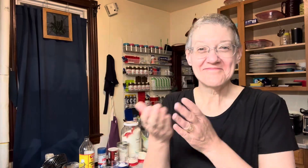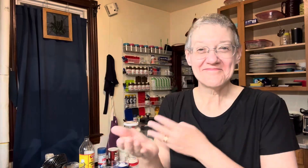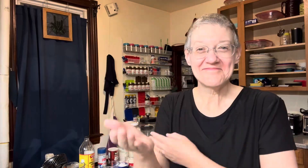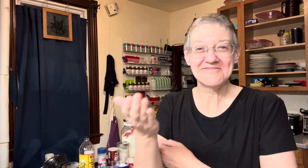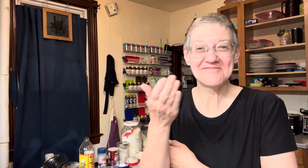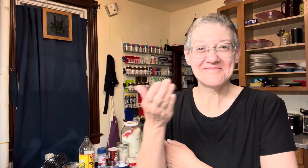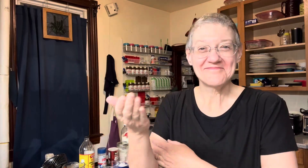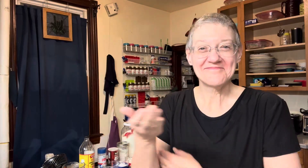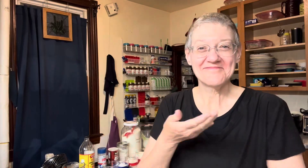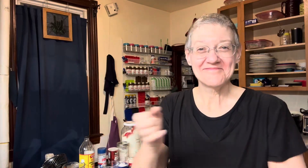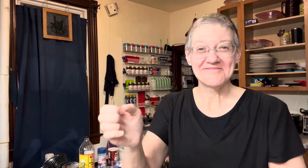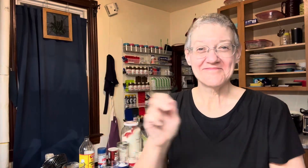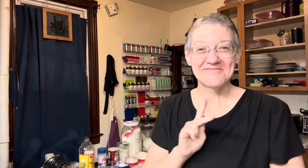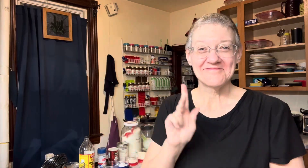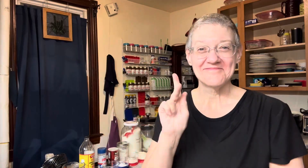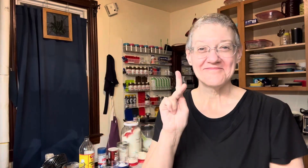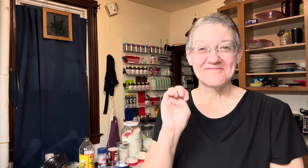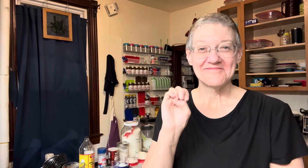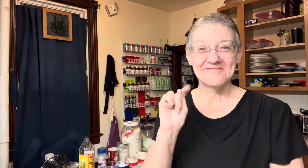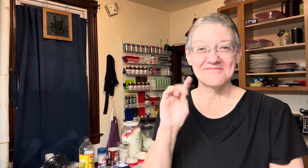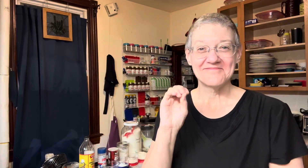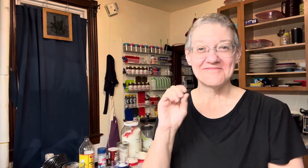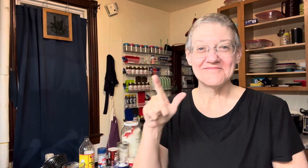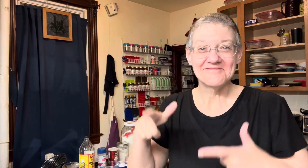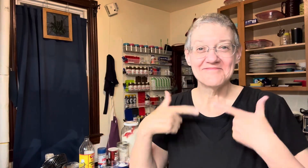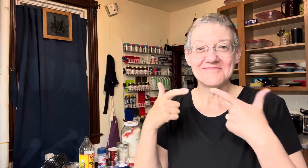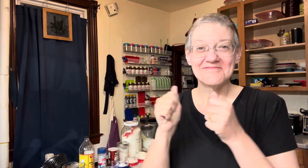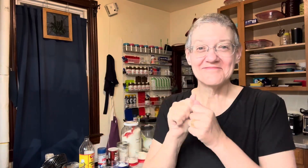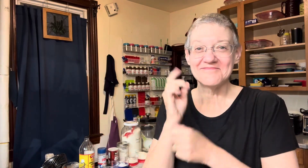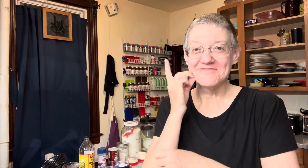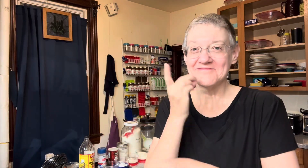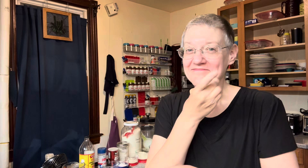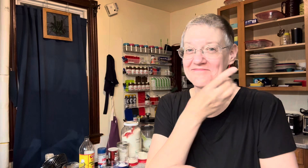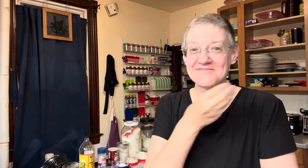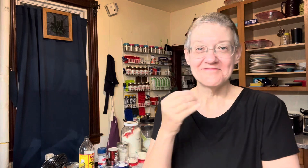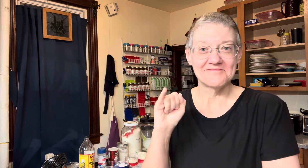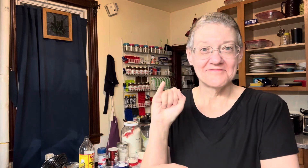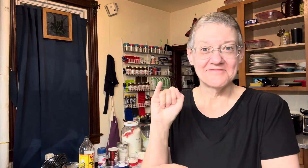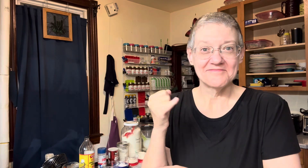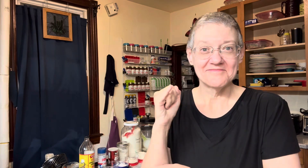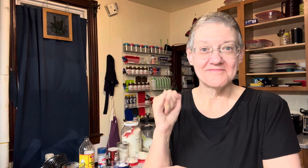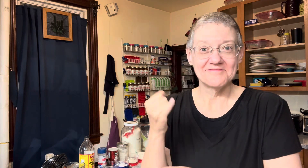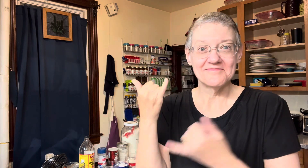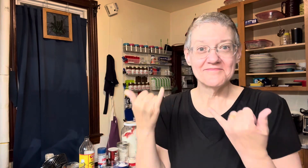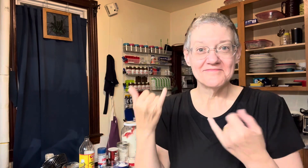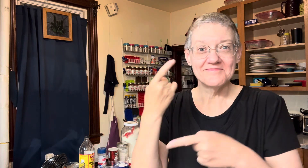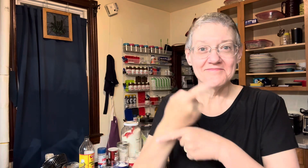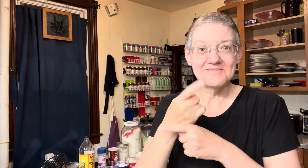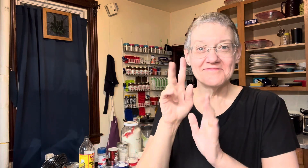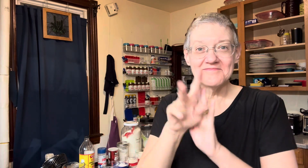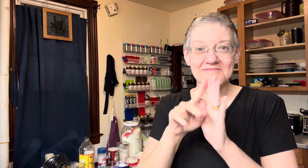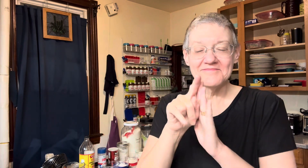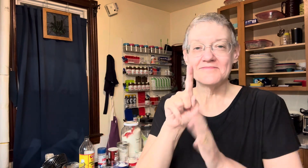Good morning and welcome back to Keto Living with Dale and Judith. Today's video